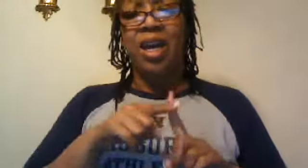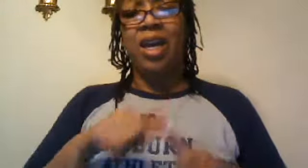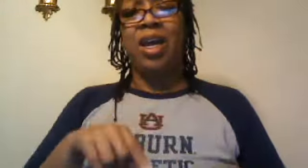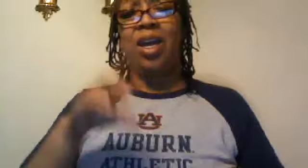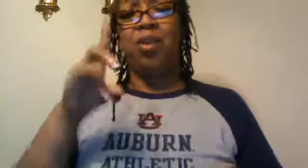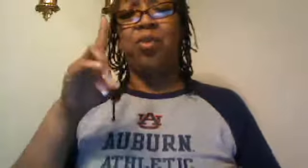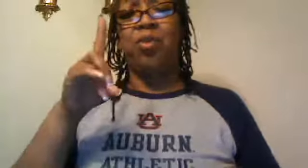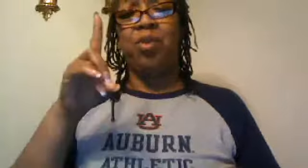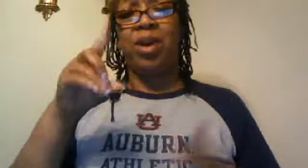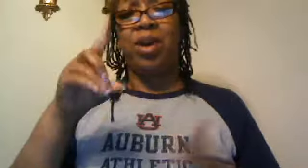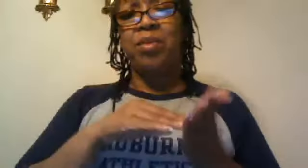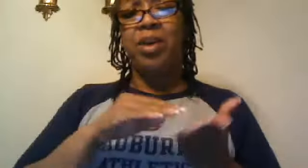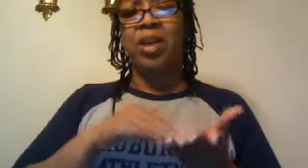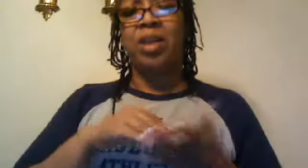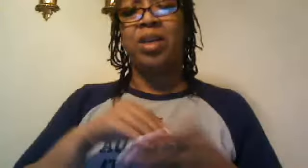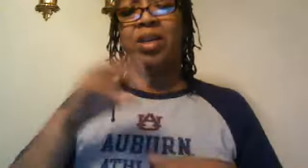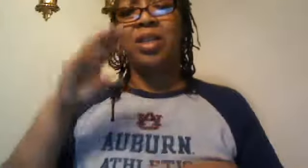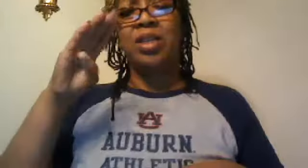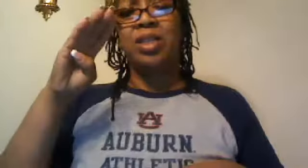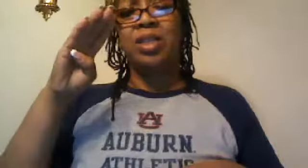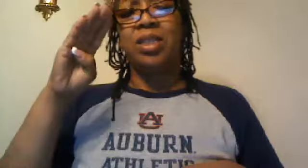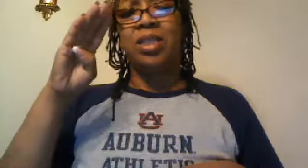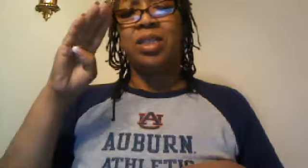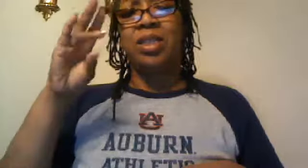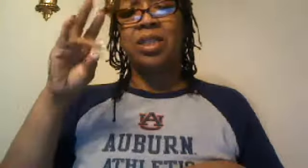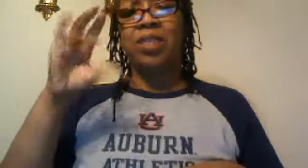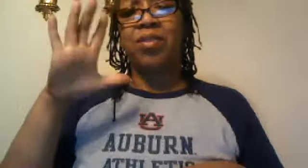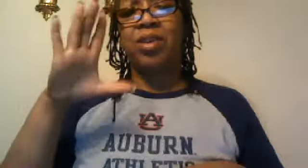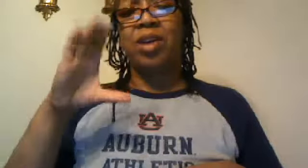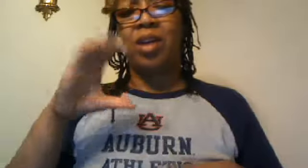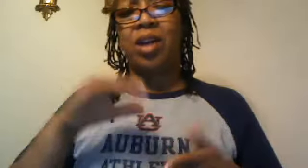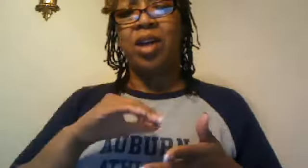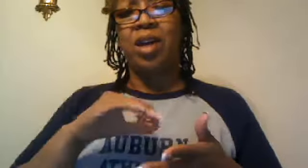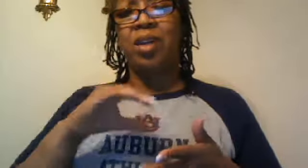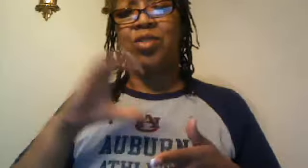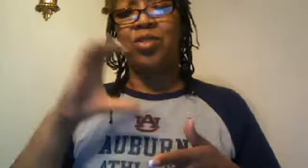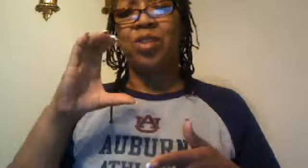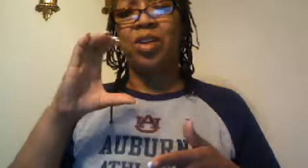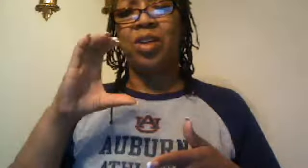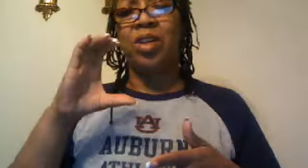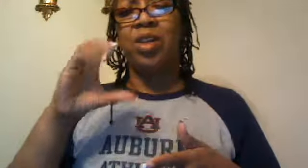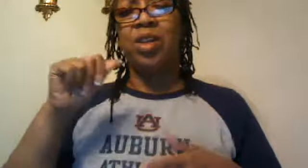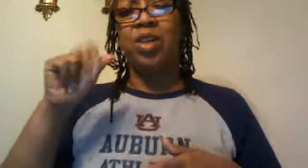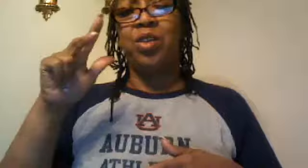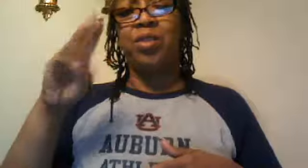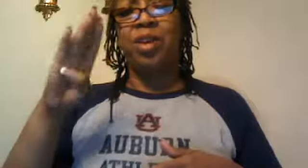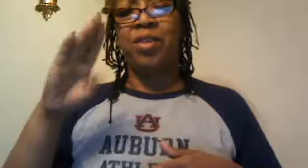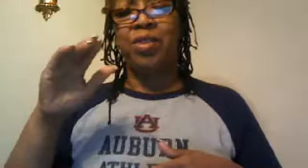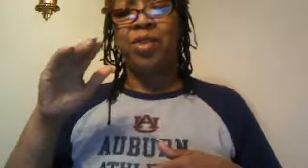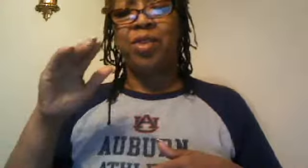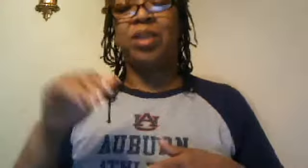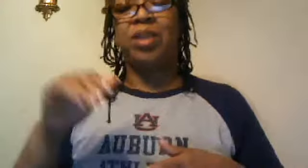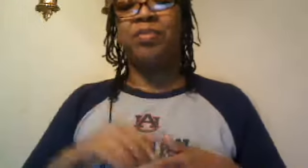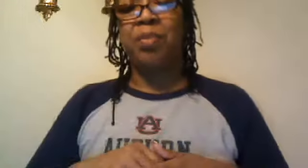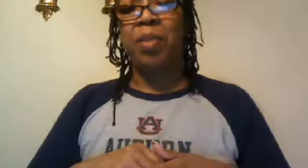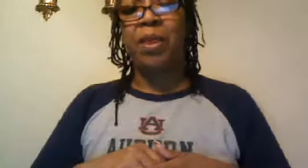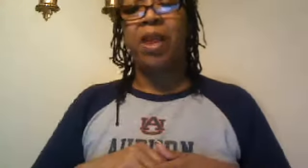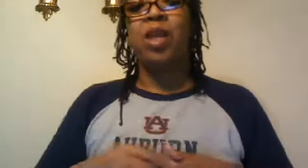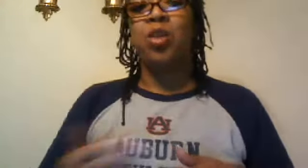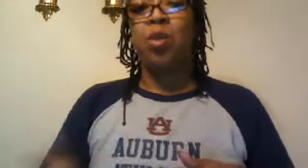-1,725,314, and that'll get me back to 0. Similarly, if I say, what number do I have to add to -7 to get to 0?